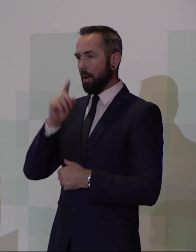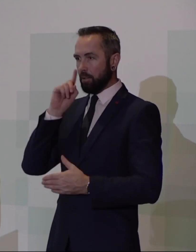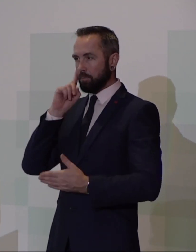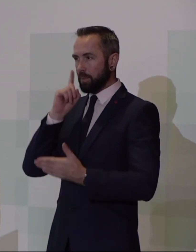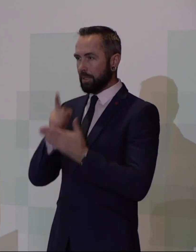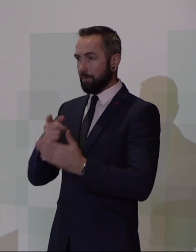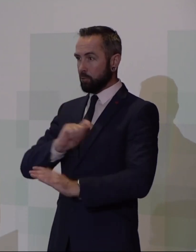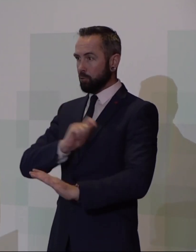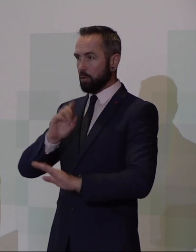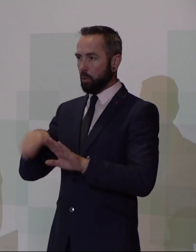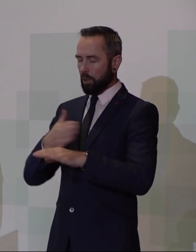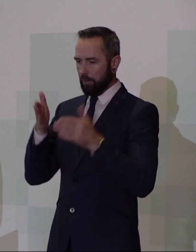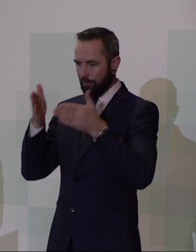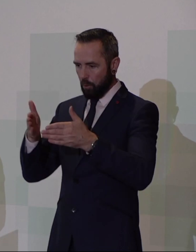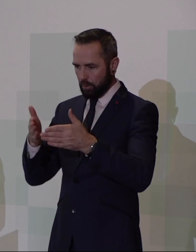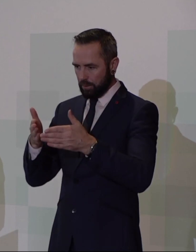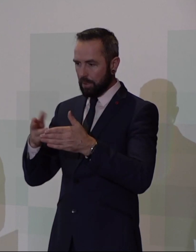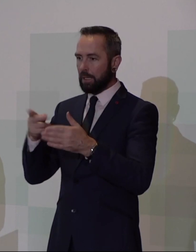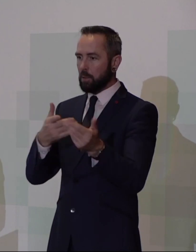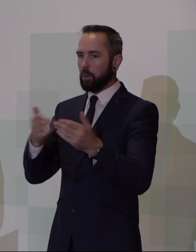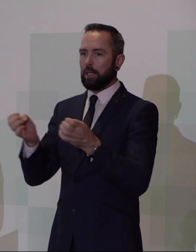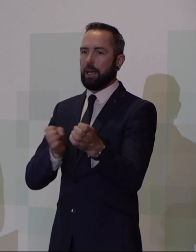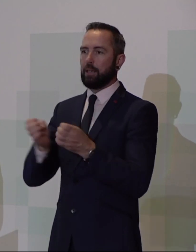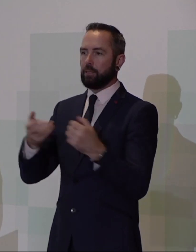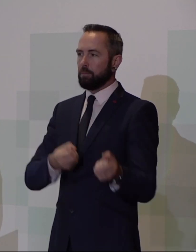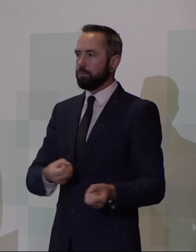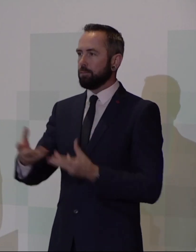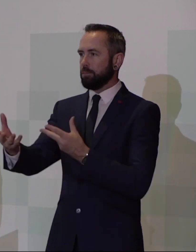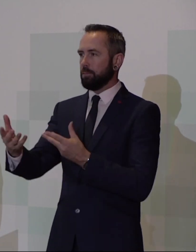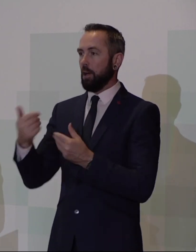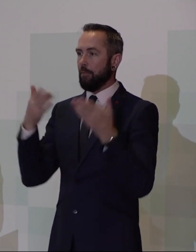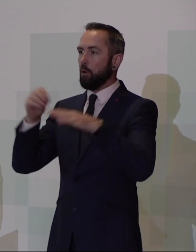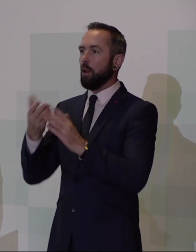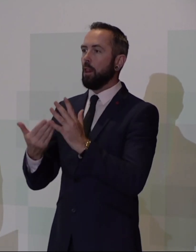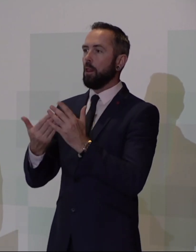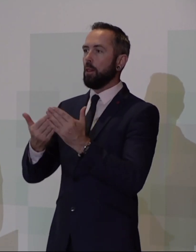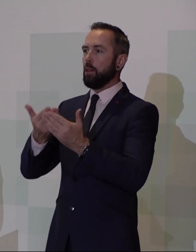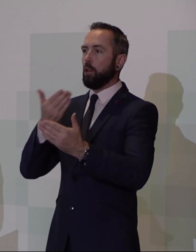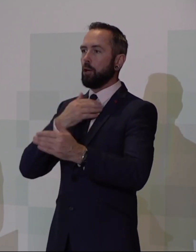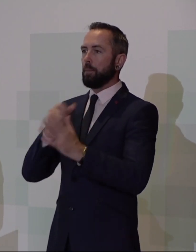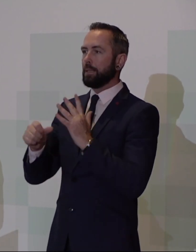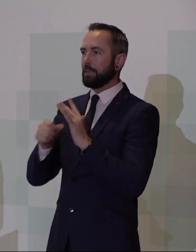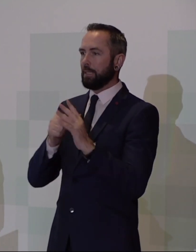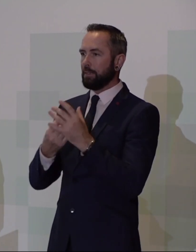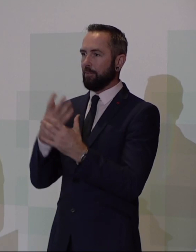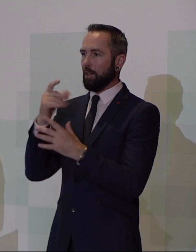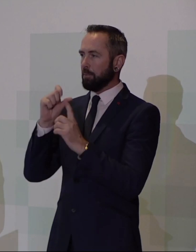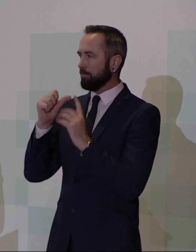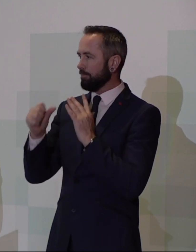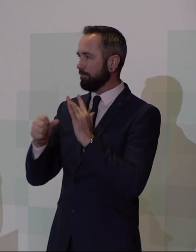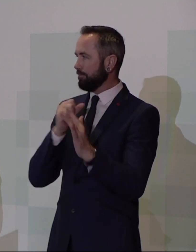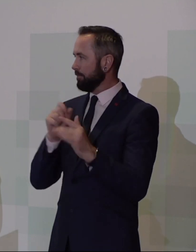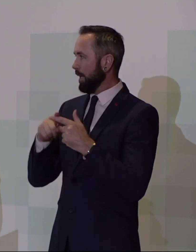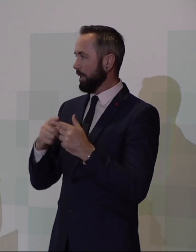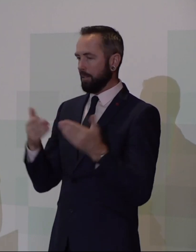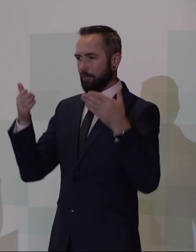goes, energy flows. And I focused on learning my craft, developing my expertise, and I really immersed